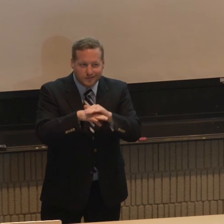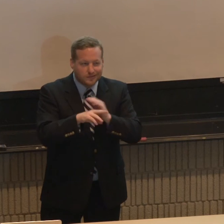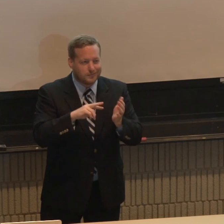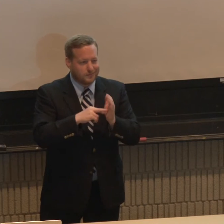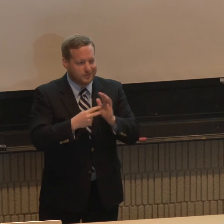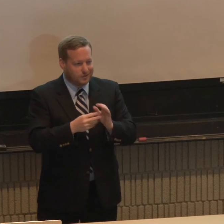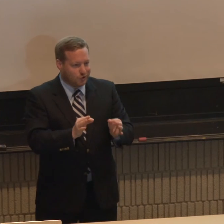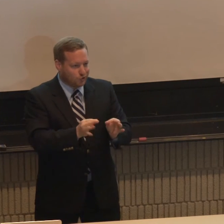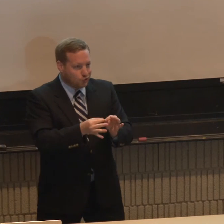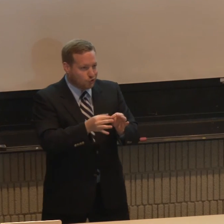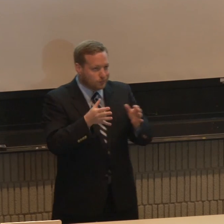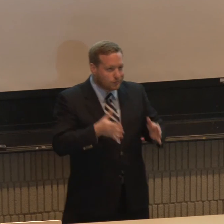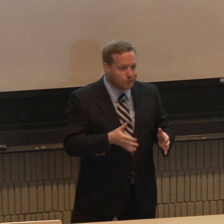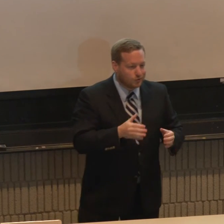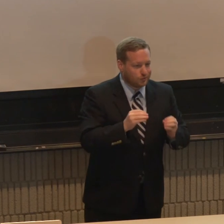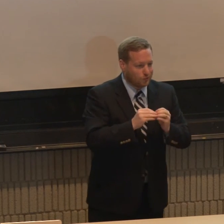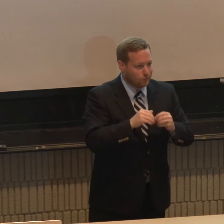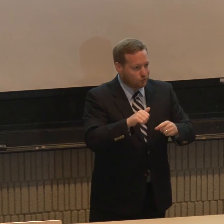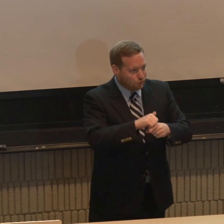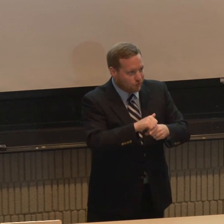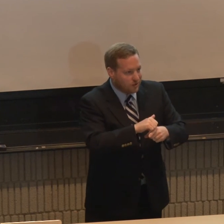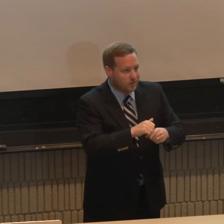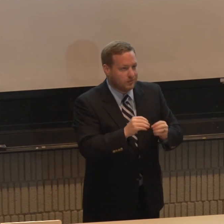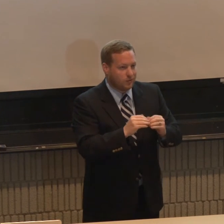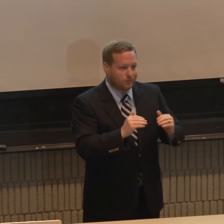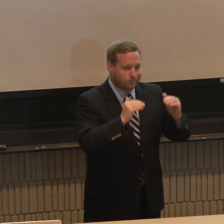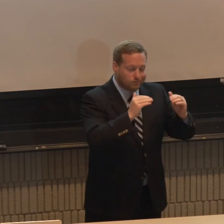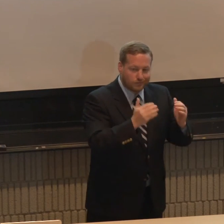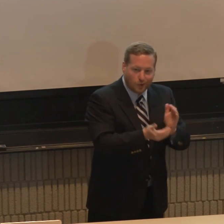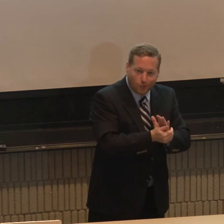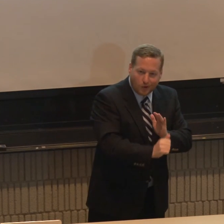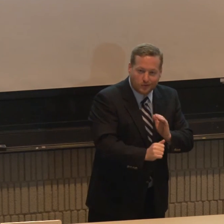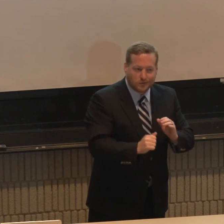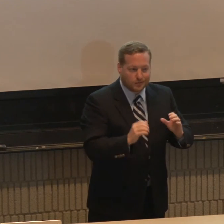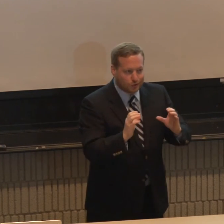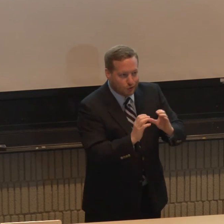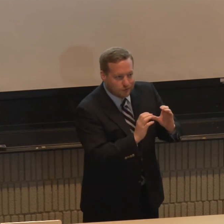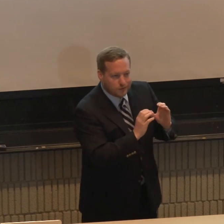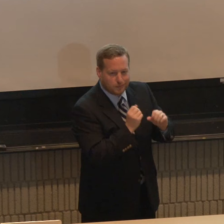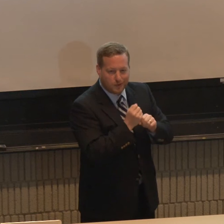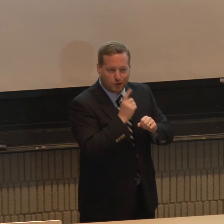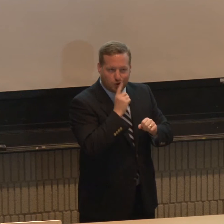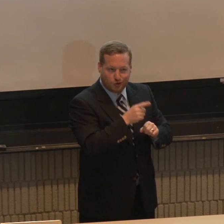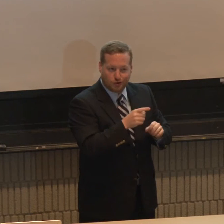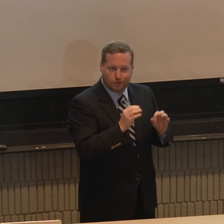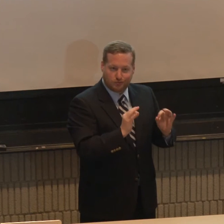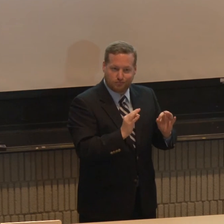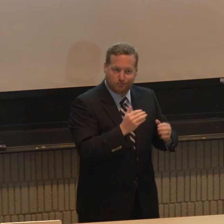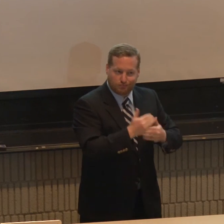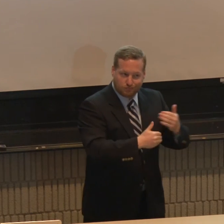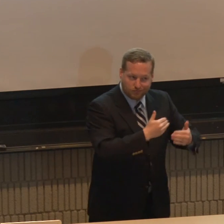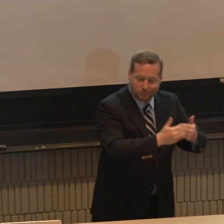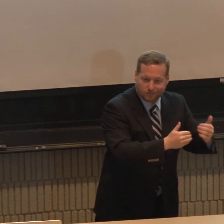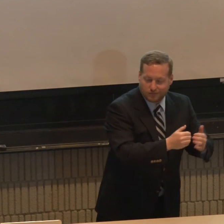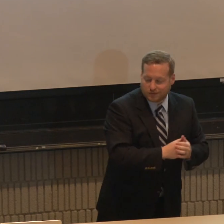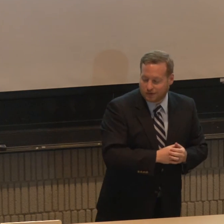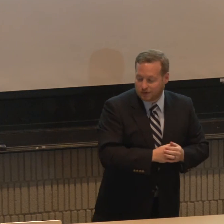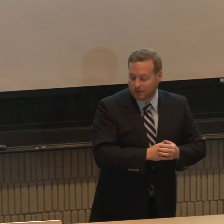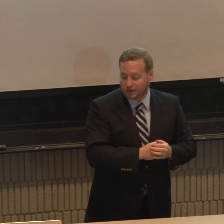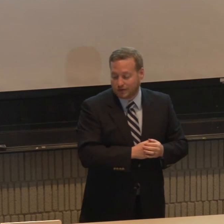I also think we need to improve communication access. We need interpreters with better training, more qualifications,